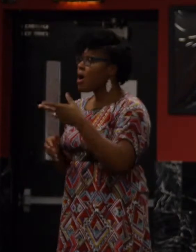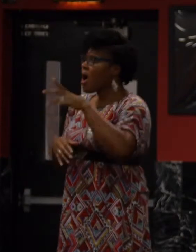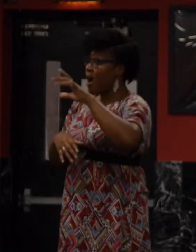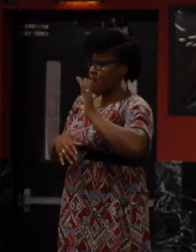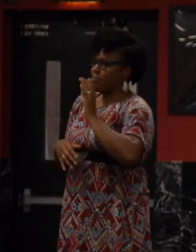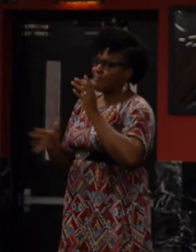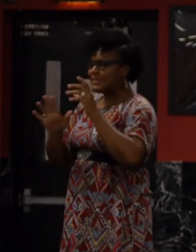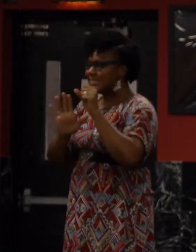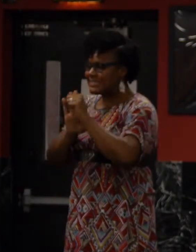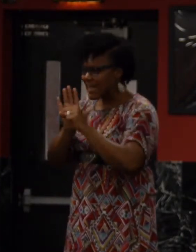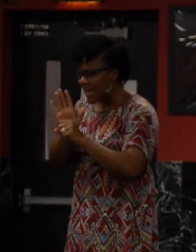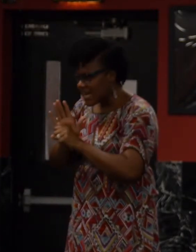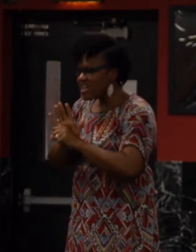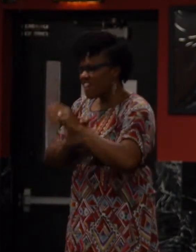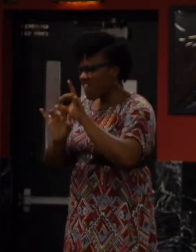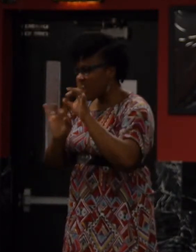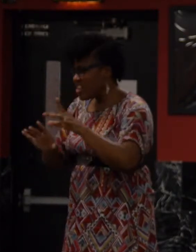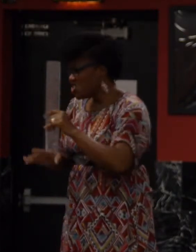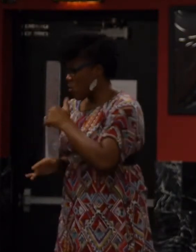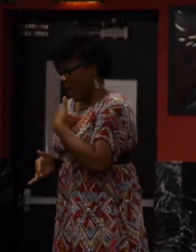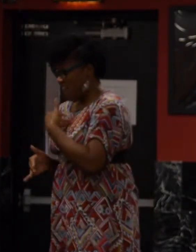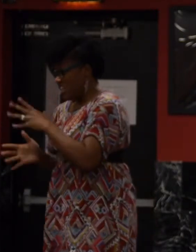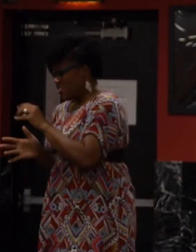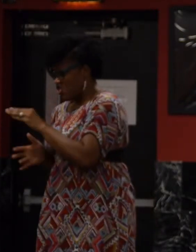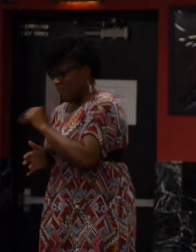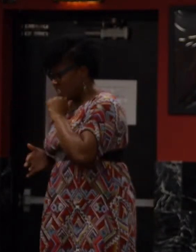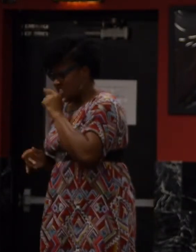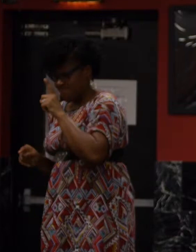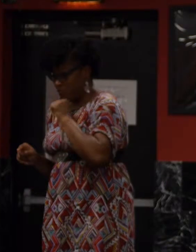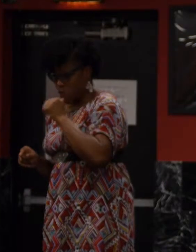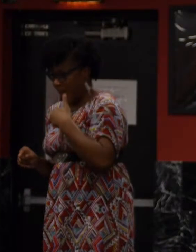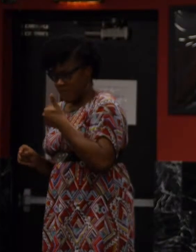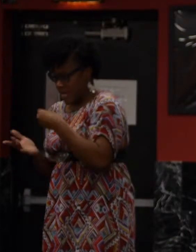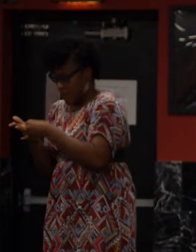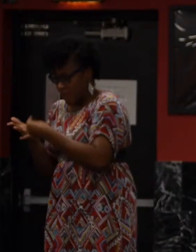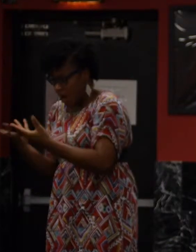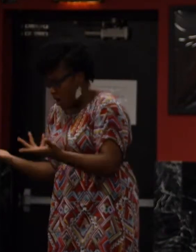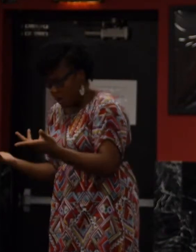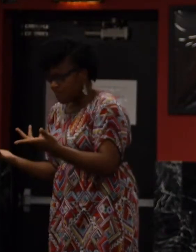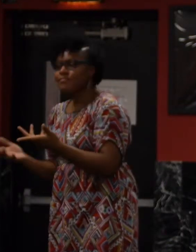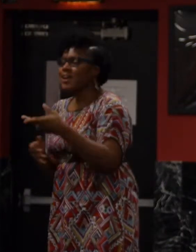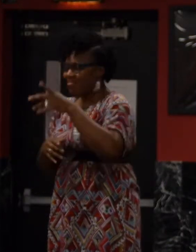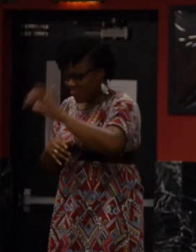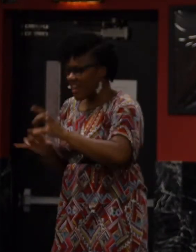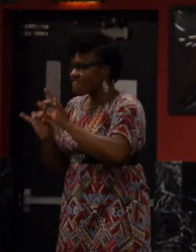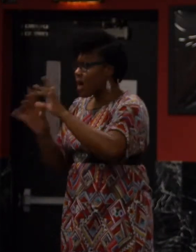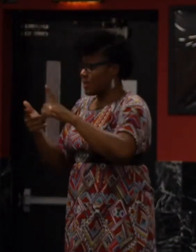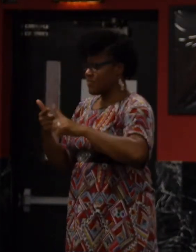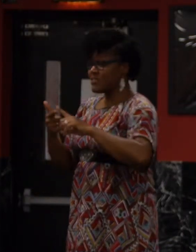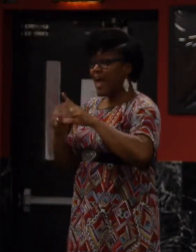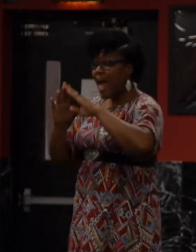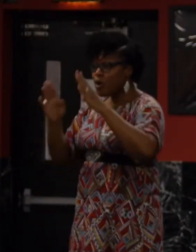state-sanctioned violence. If you have a job and don't work and don't receive a living wage, we consider that violence. If the housing that is available is